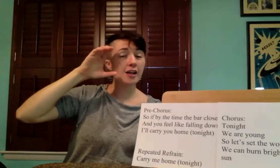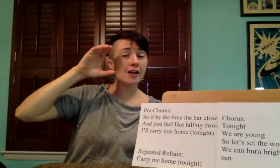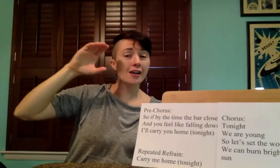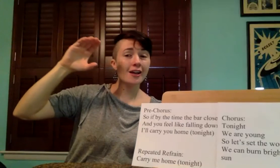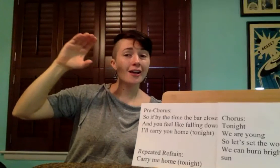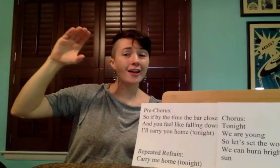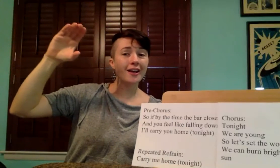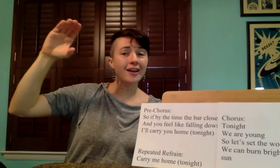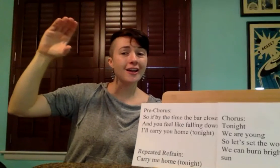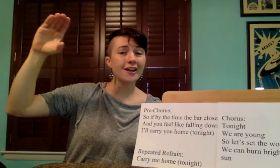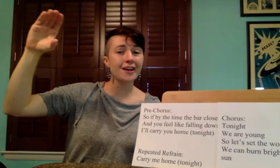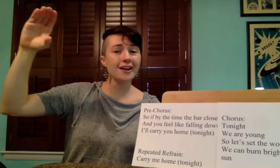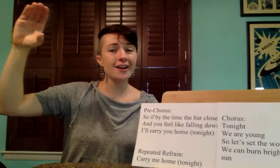sun.